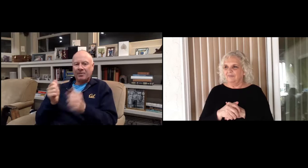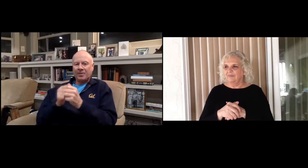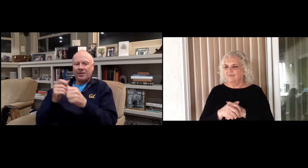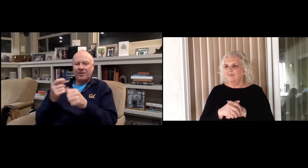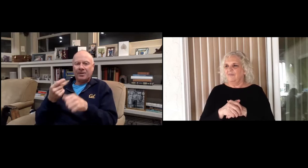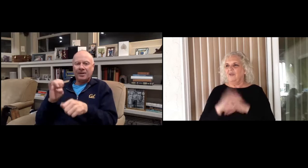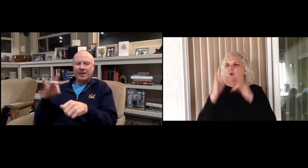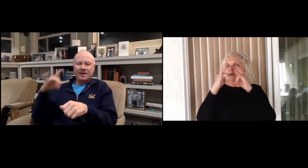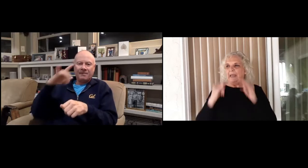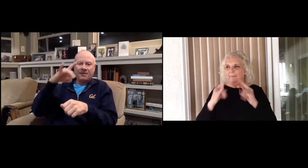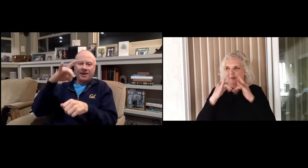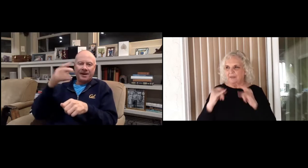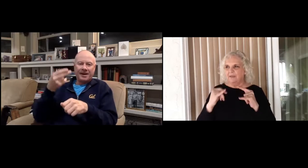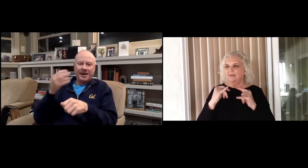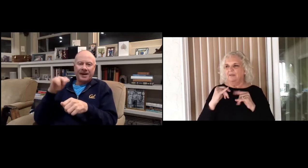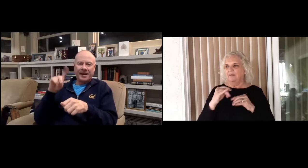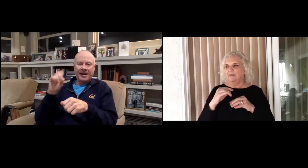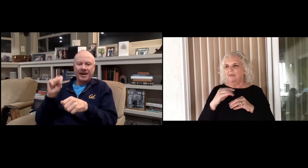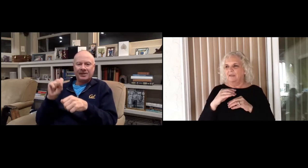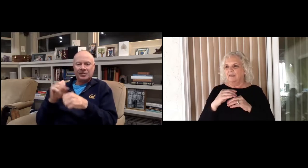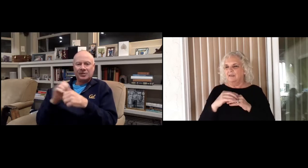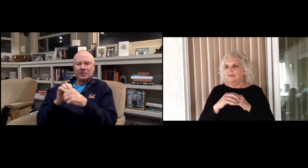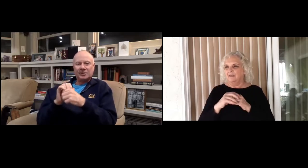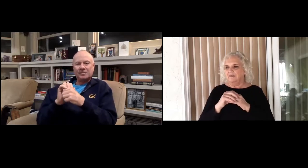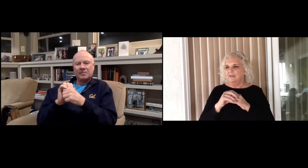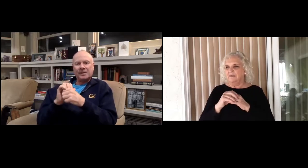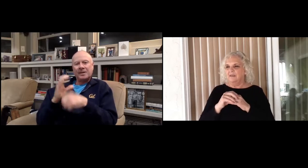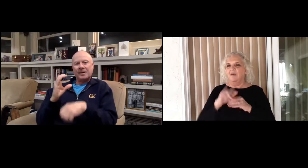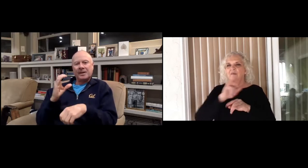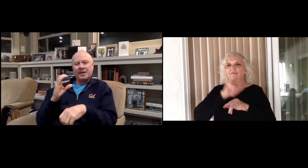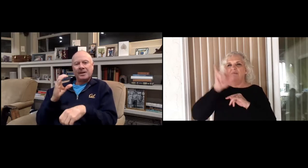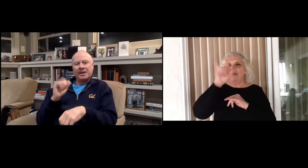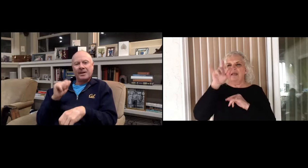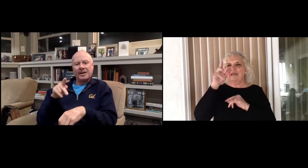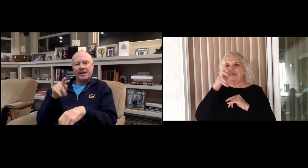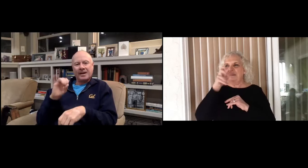Camping with the flying ants,